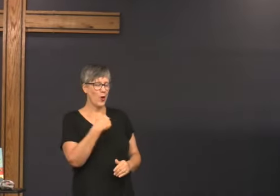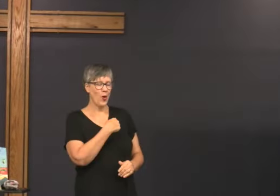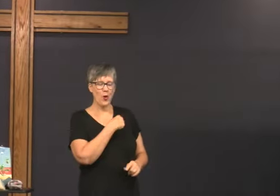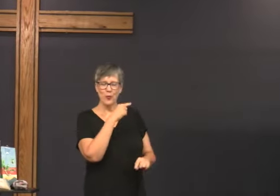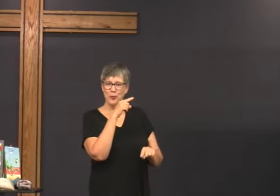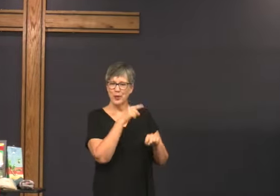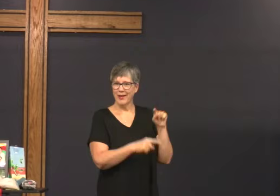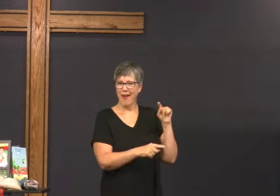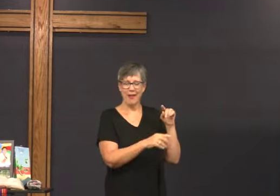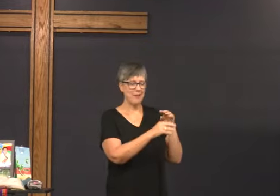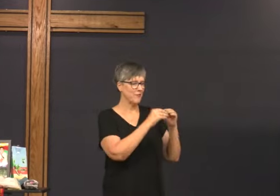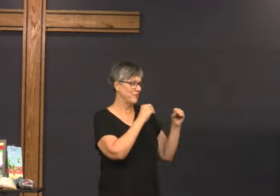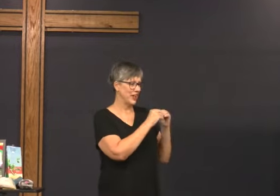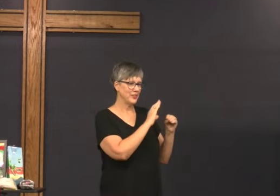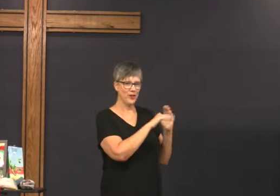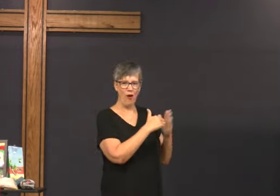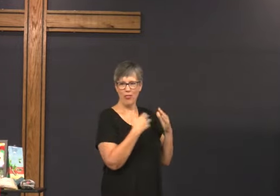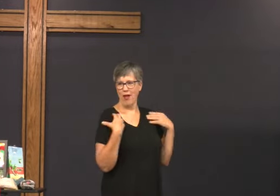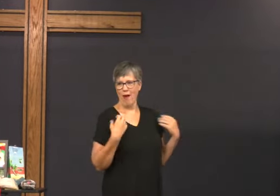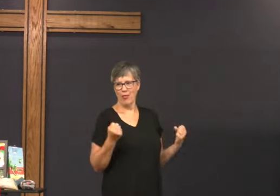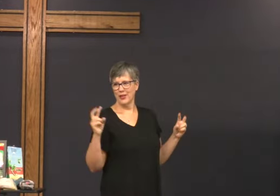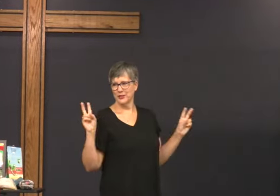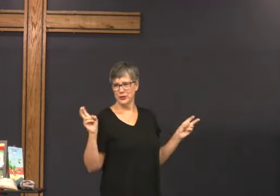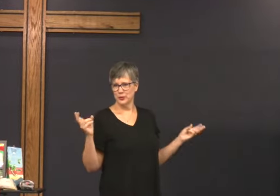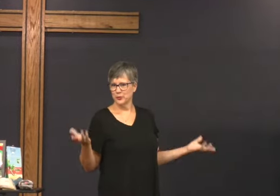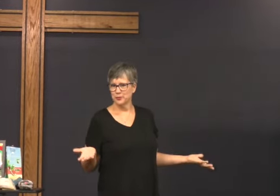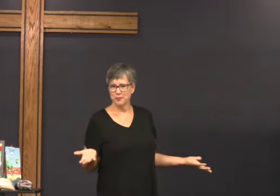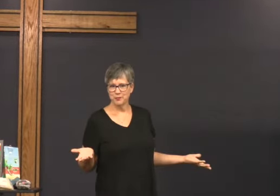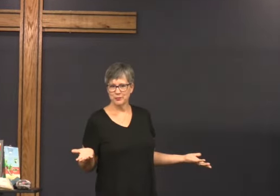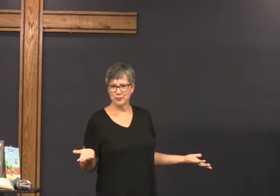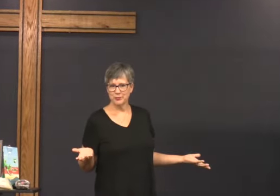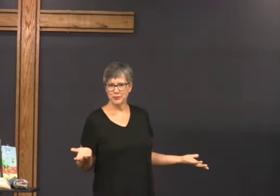comforting them because we cannot fix all of their health issues.